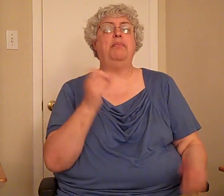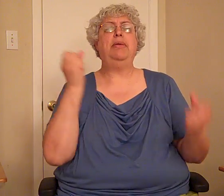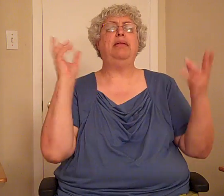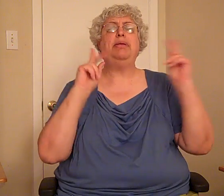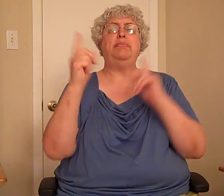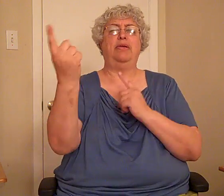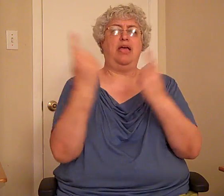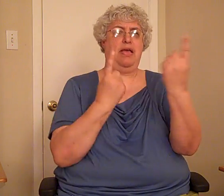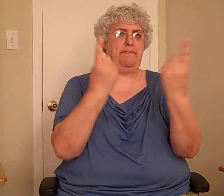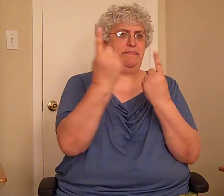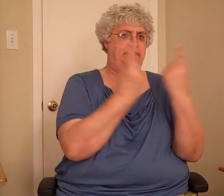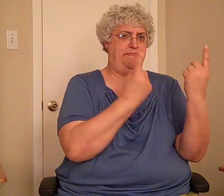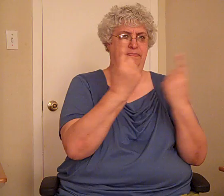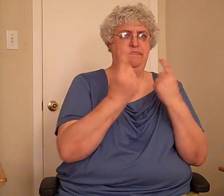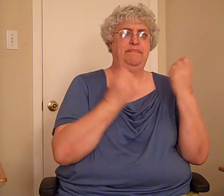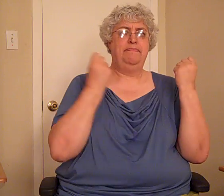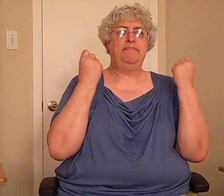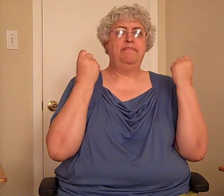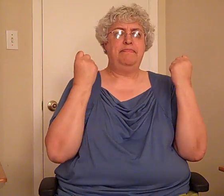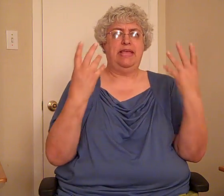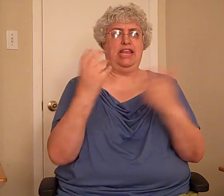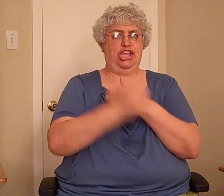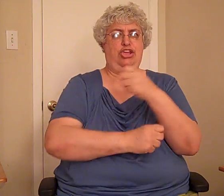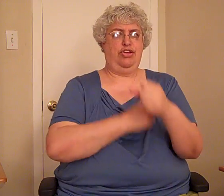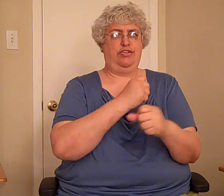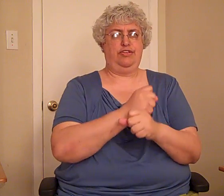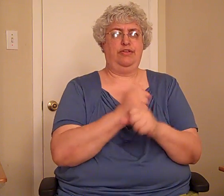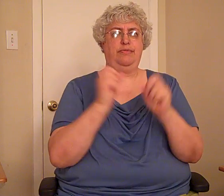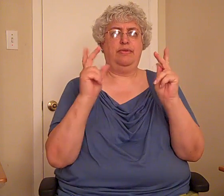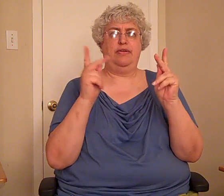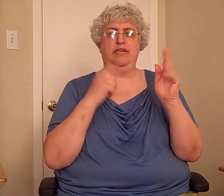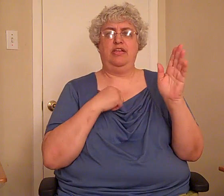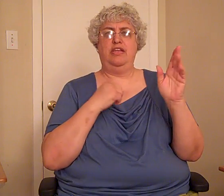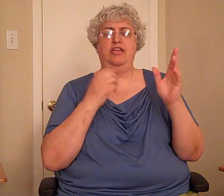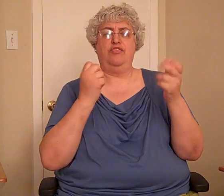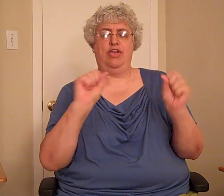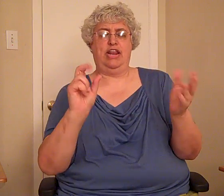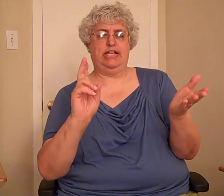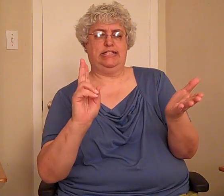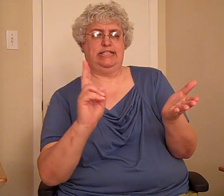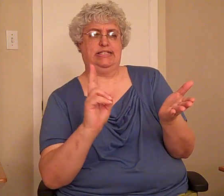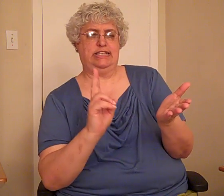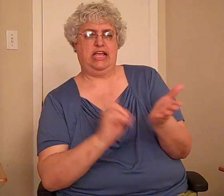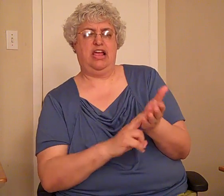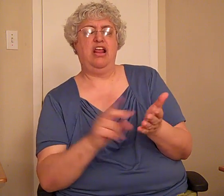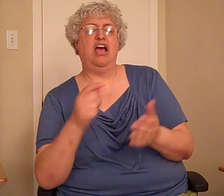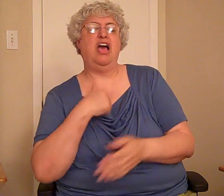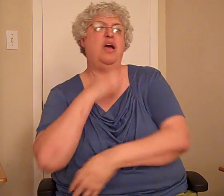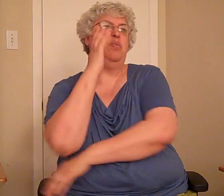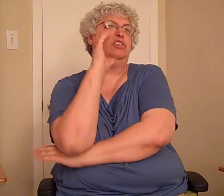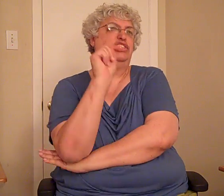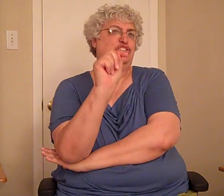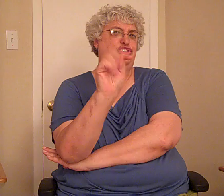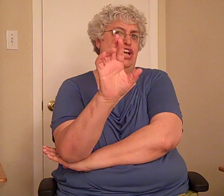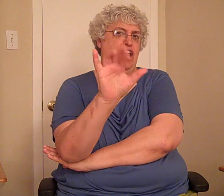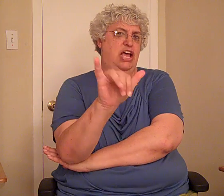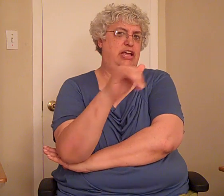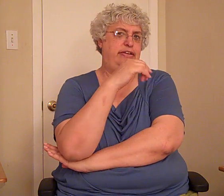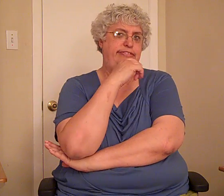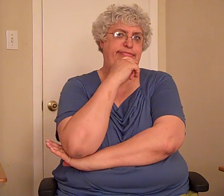over the many years I've done network marketing that I'm getting ready to app them up, sign them up, get them in the deal, and they're like, well, I'll give it a shot. Oh, yep,